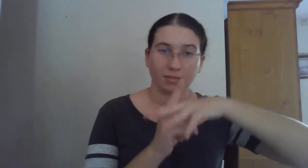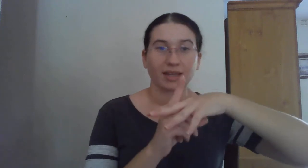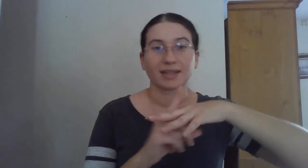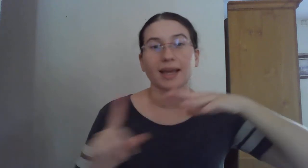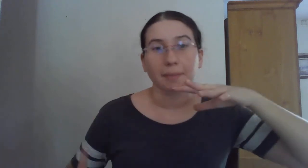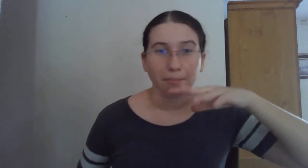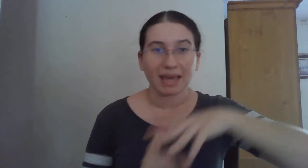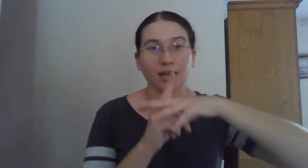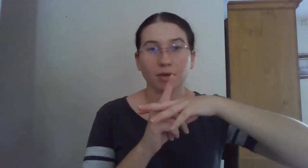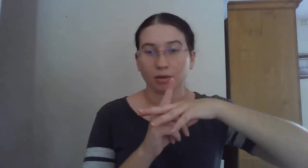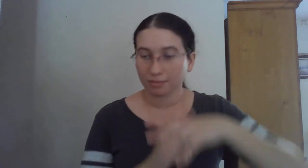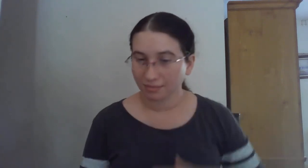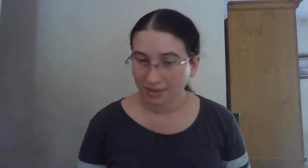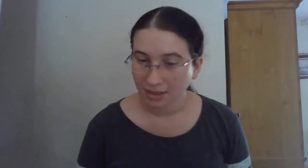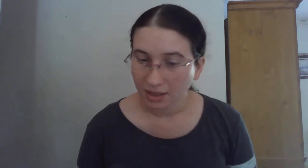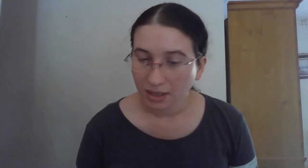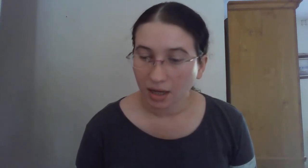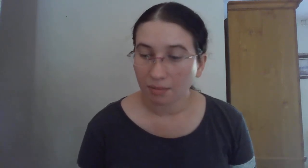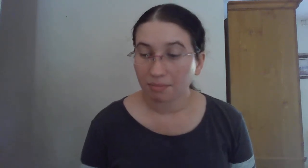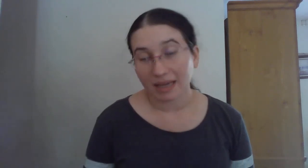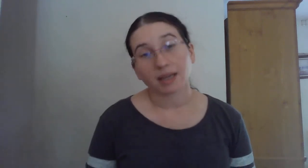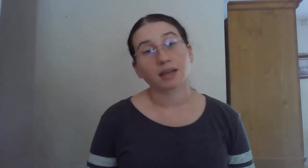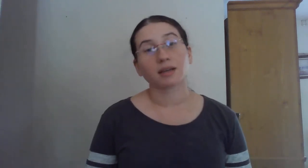Kind of like beep. Bake.